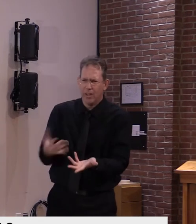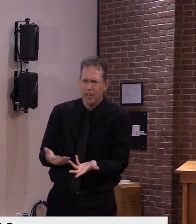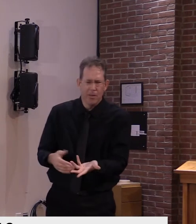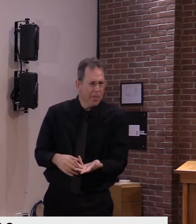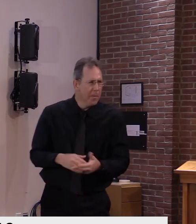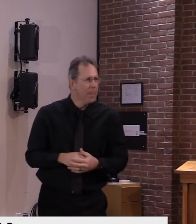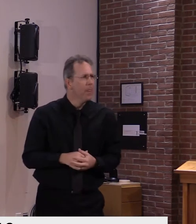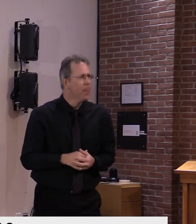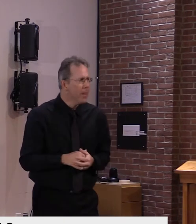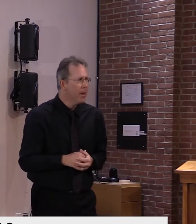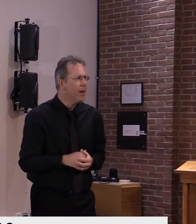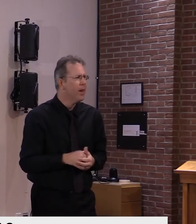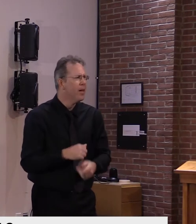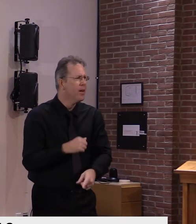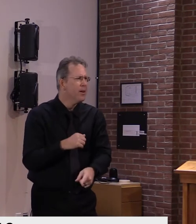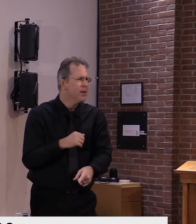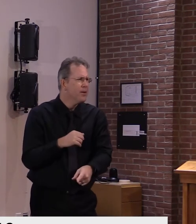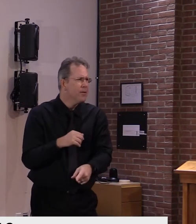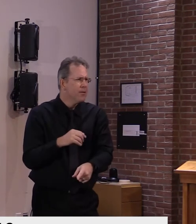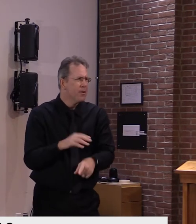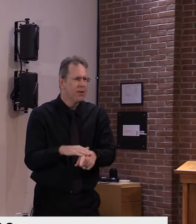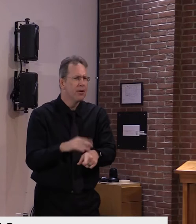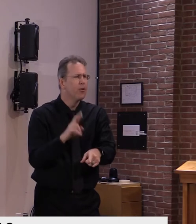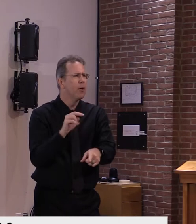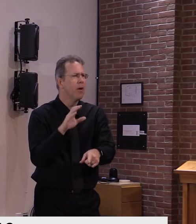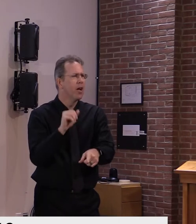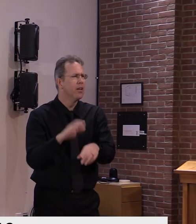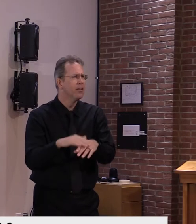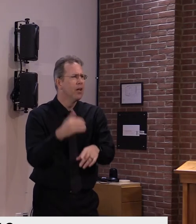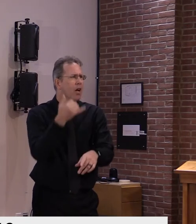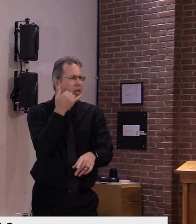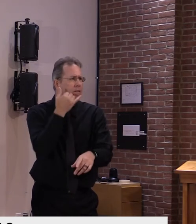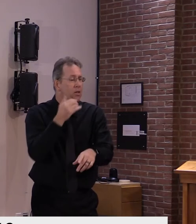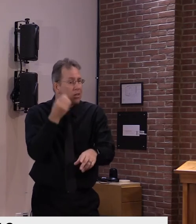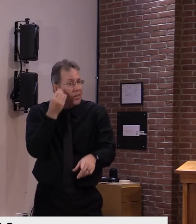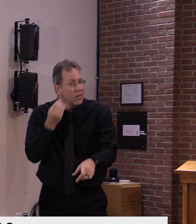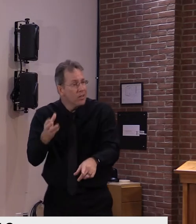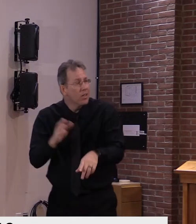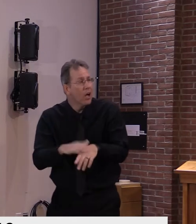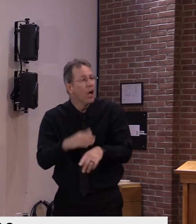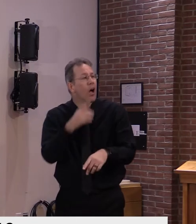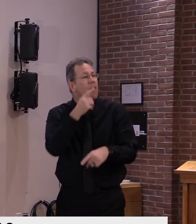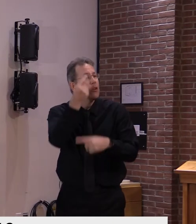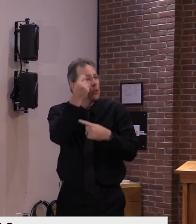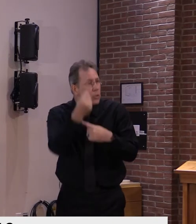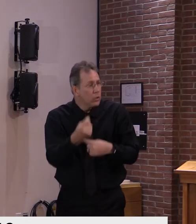Tuesday, with all of the long-term care facilities with an outbreak.